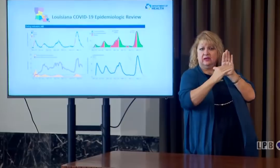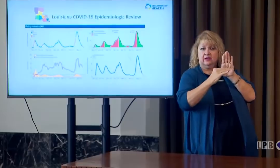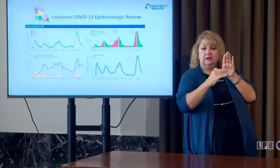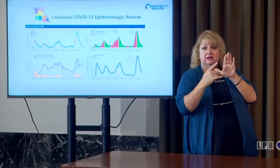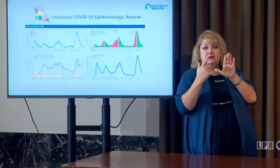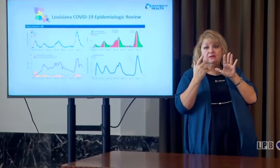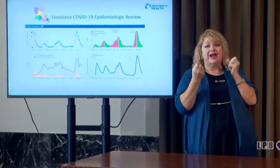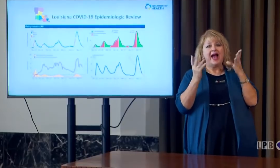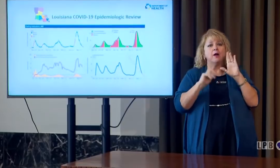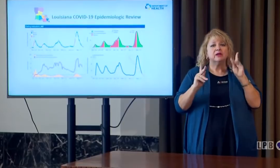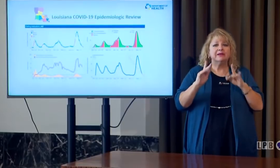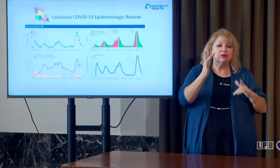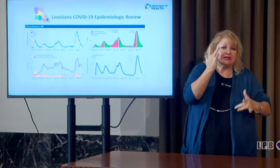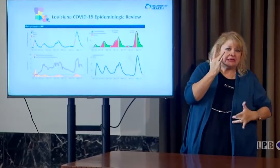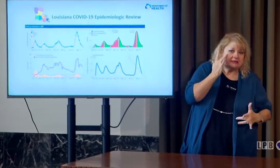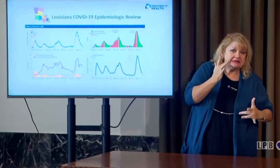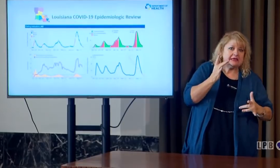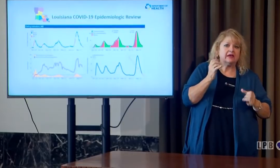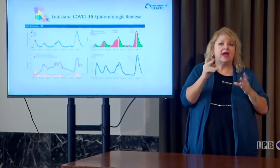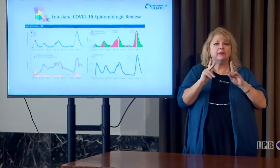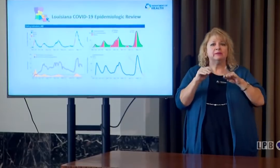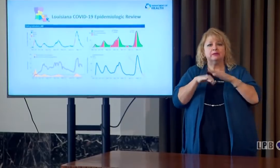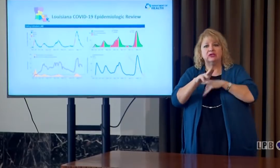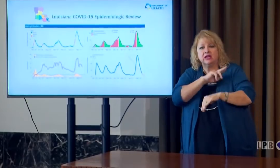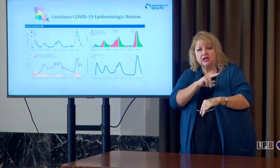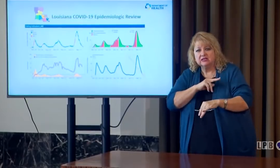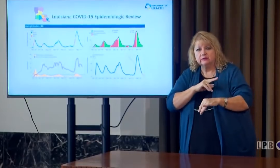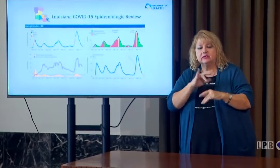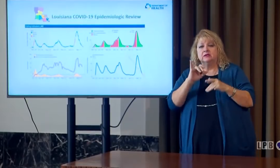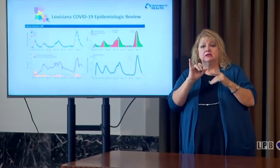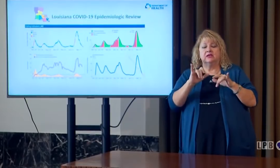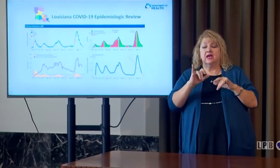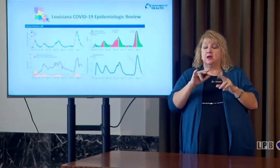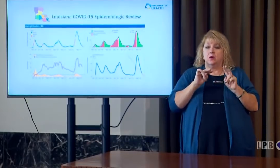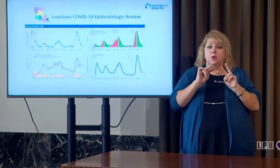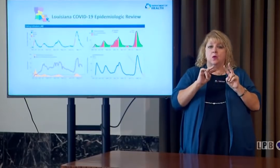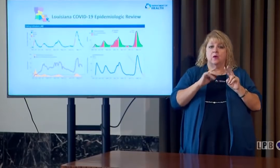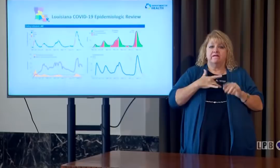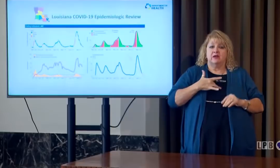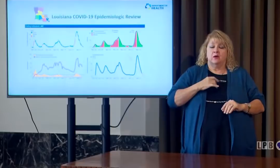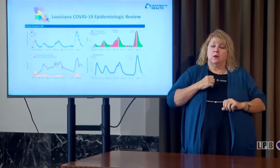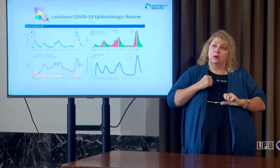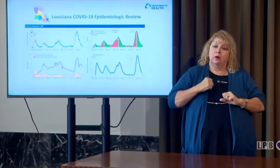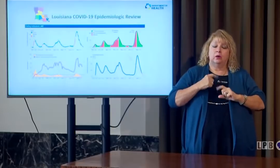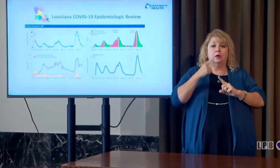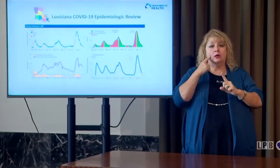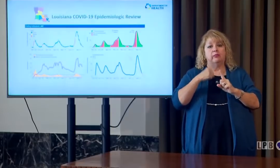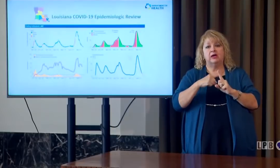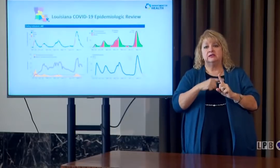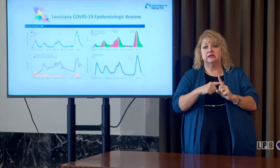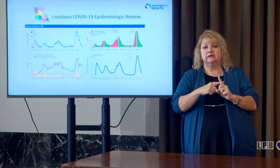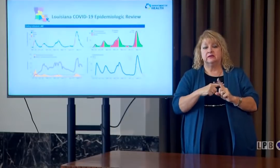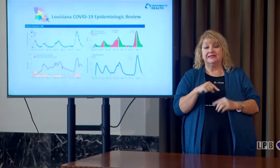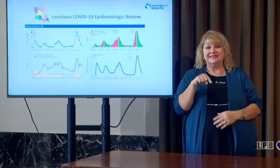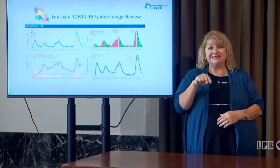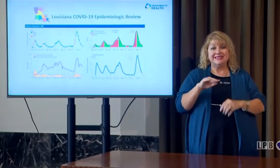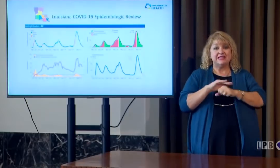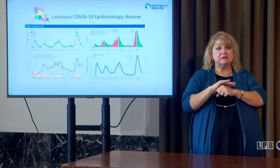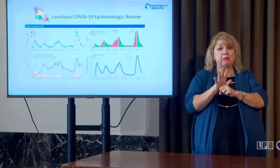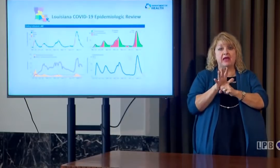people getting sick and hospitalizations. So all of that is very, very encouraging. As the governor said, this pandemic is not